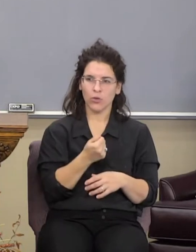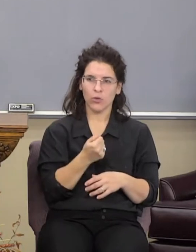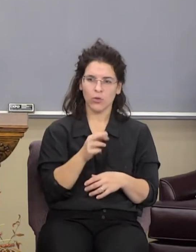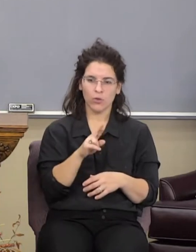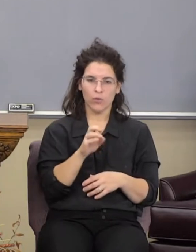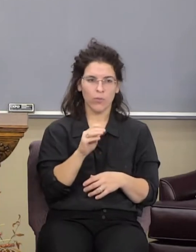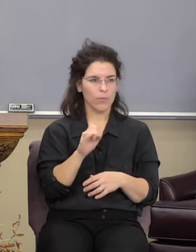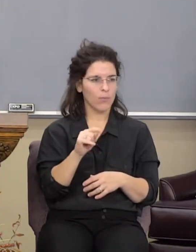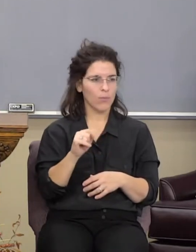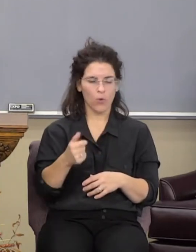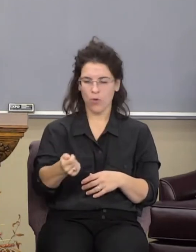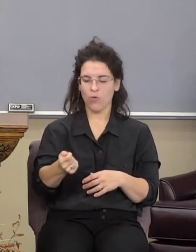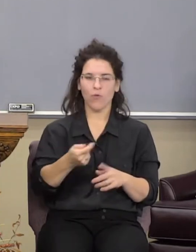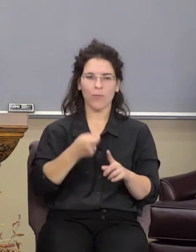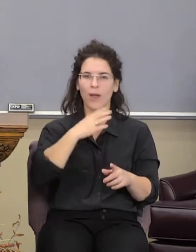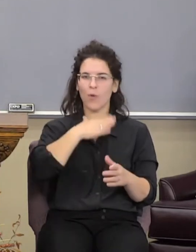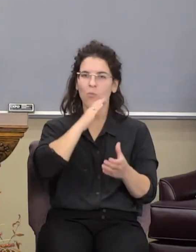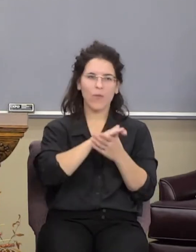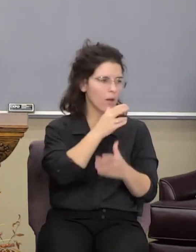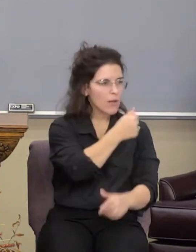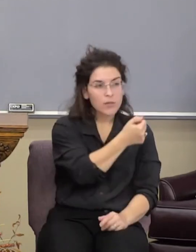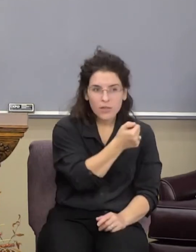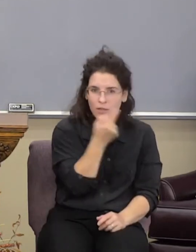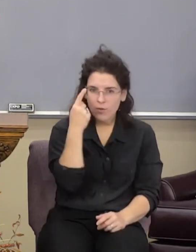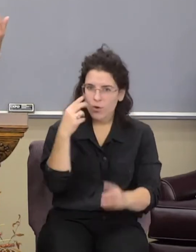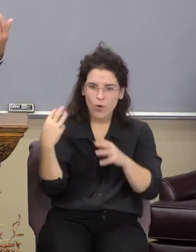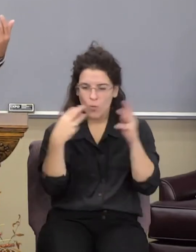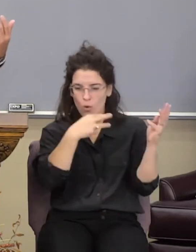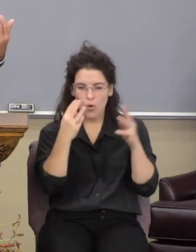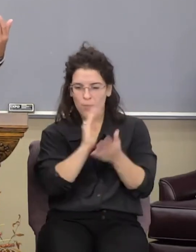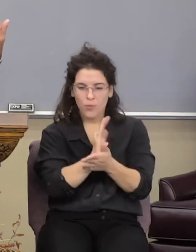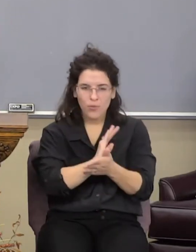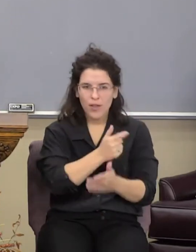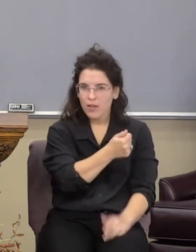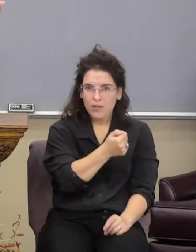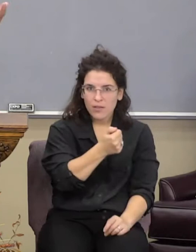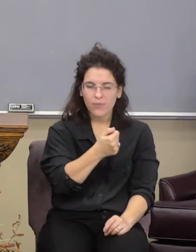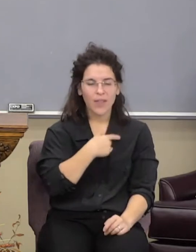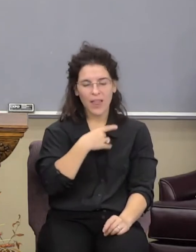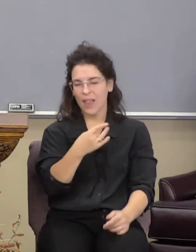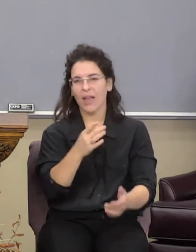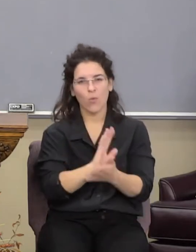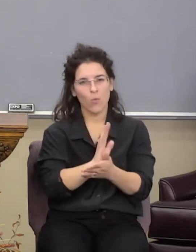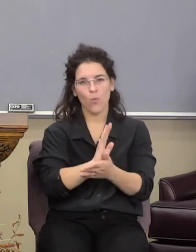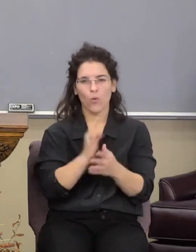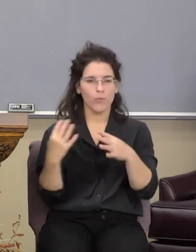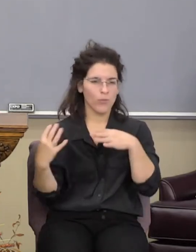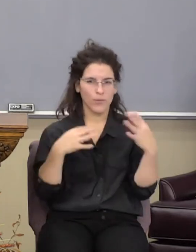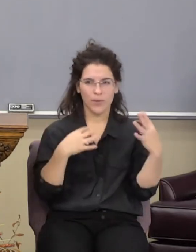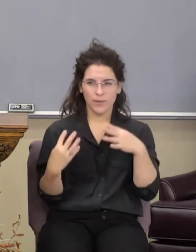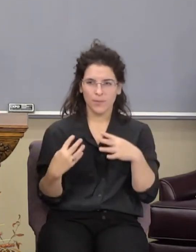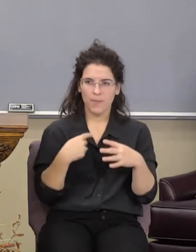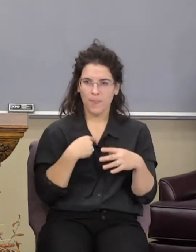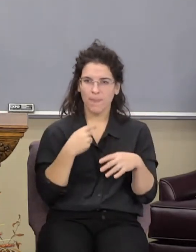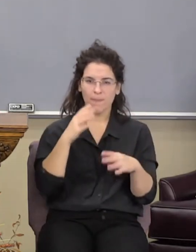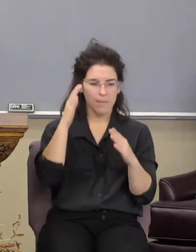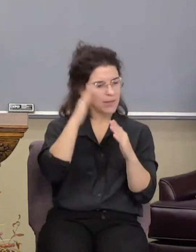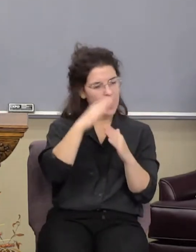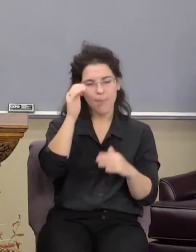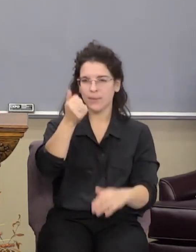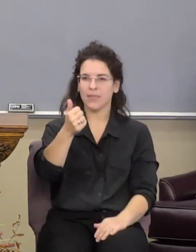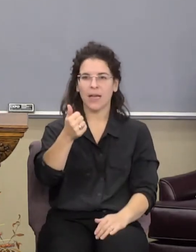of my wife, and I look for a war movie. I don't know what it is. I like war movies. So anyway, I have my top